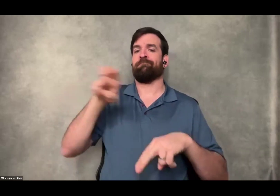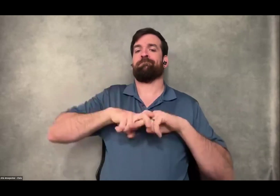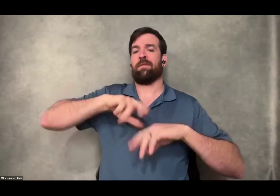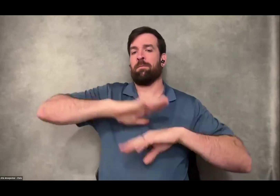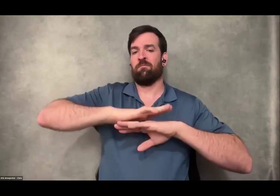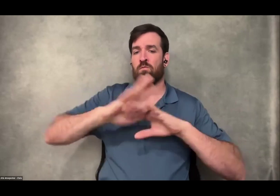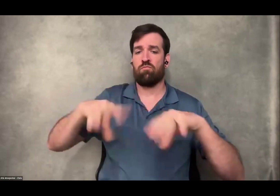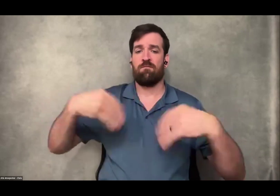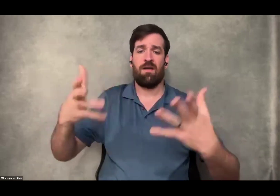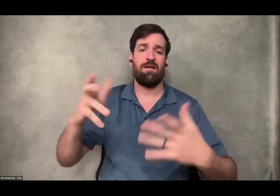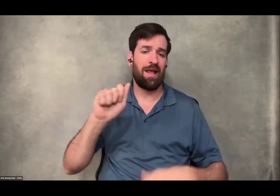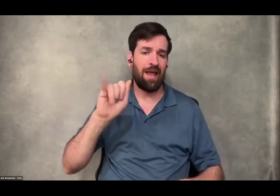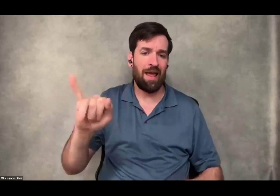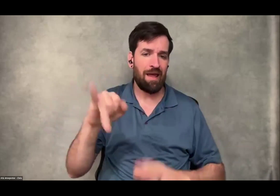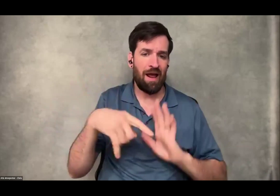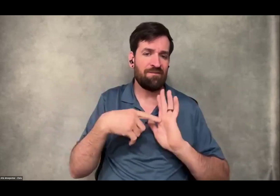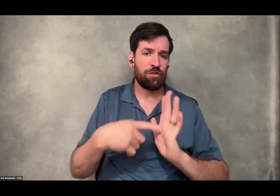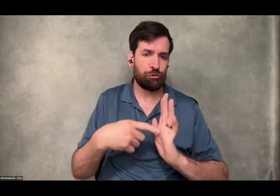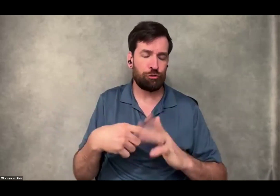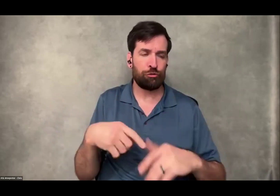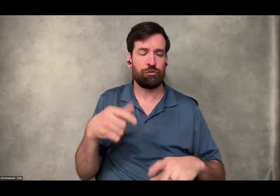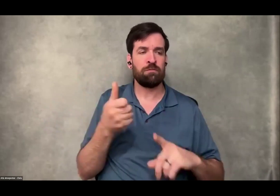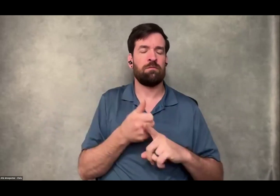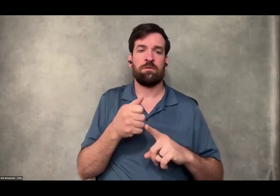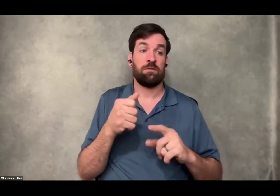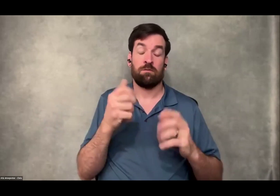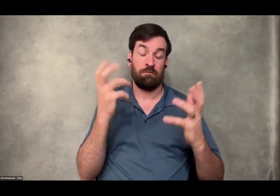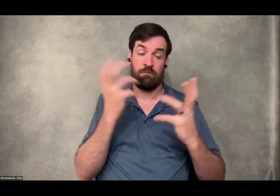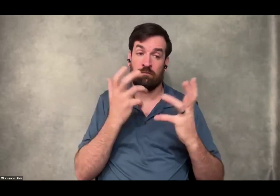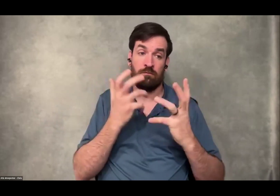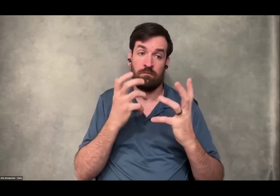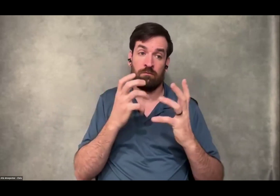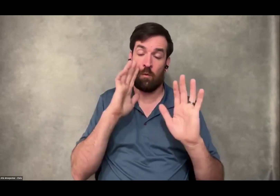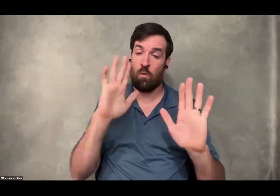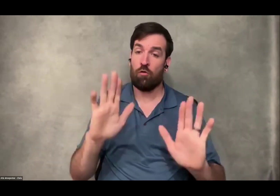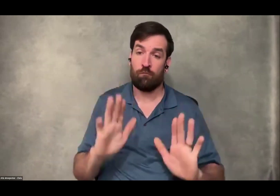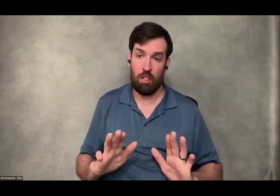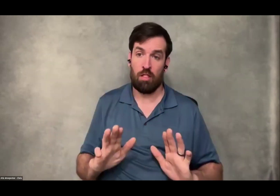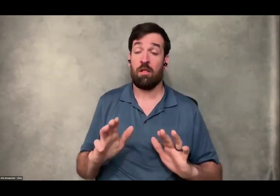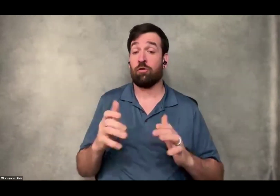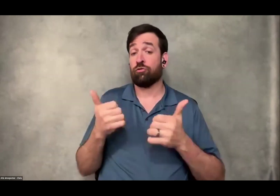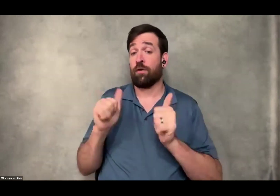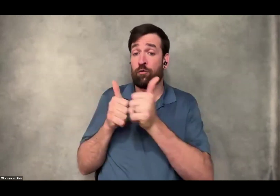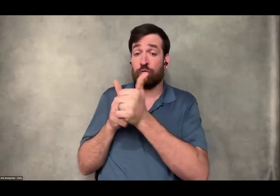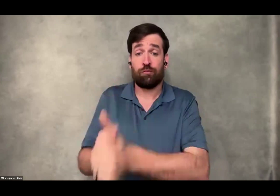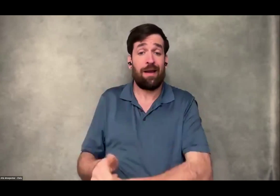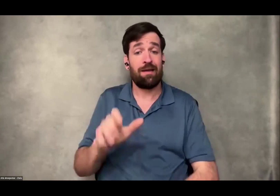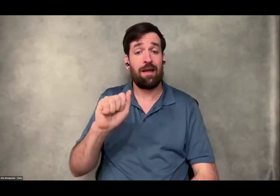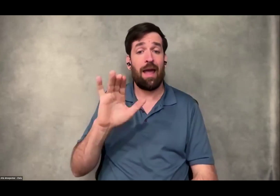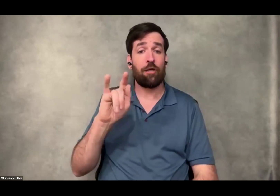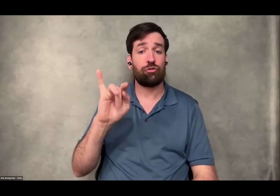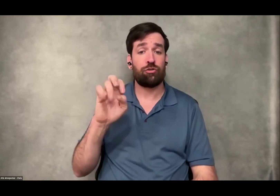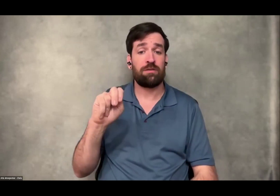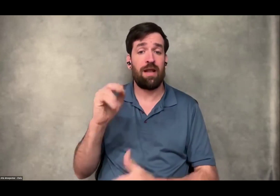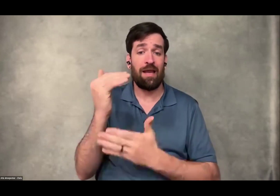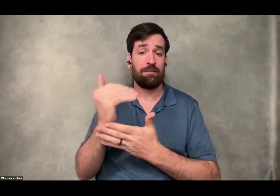provides an AI feature that is absolutely wonderful if you're trying to track action items